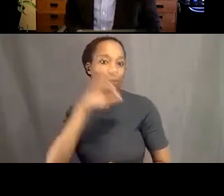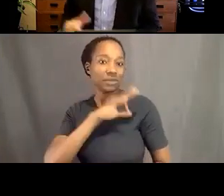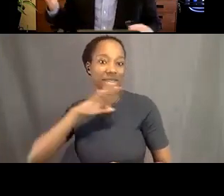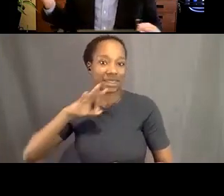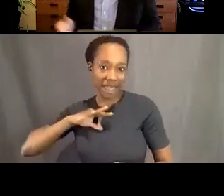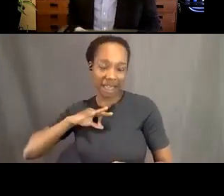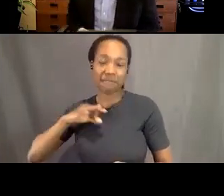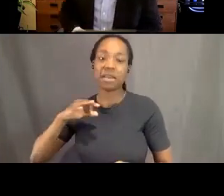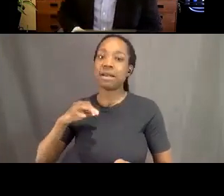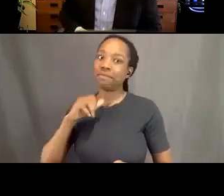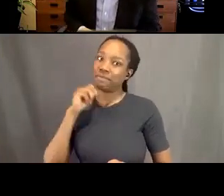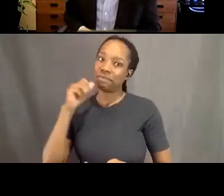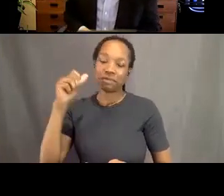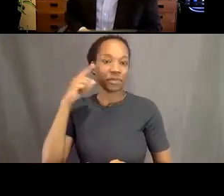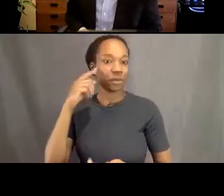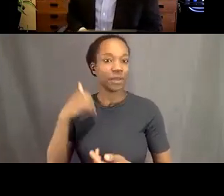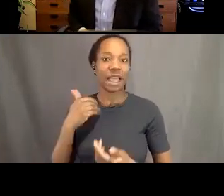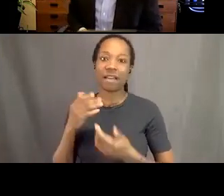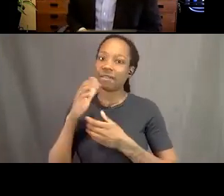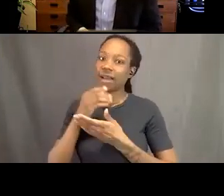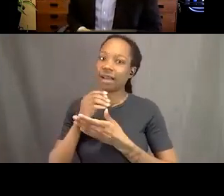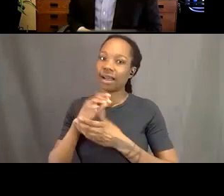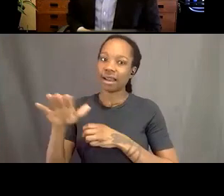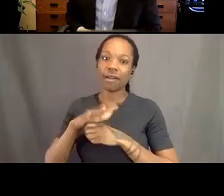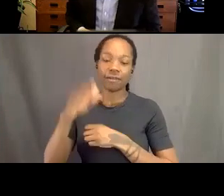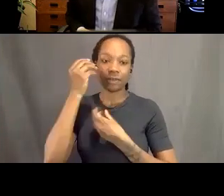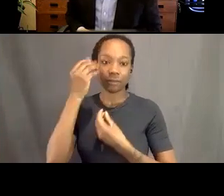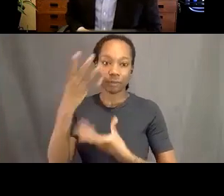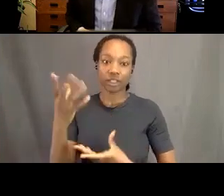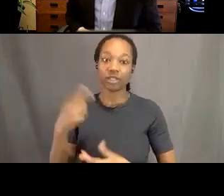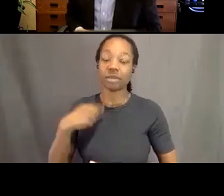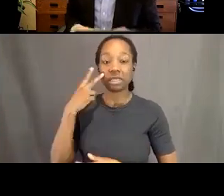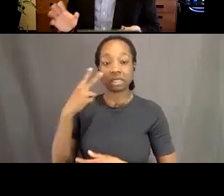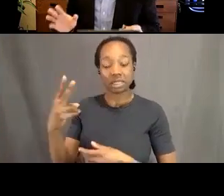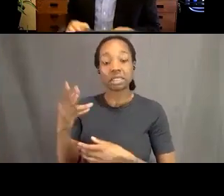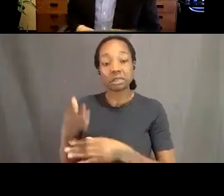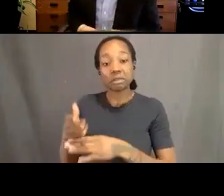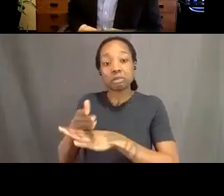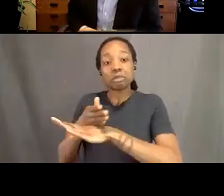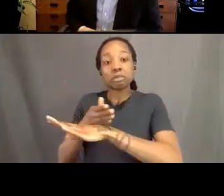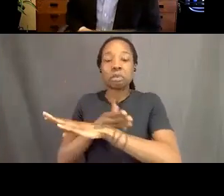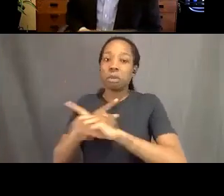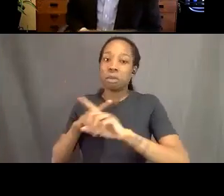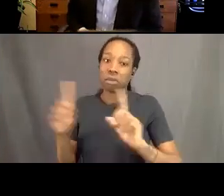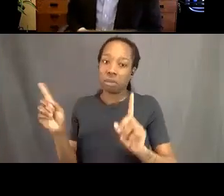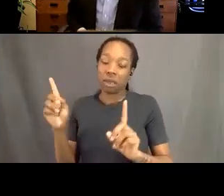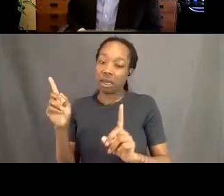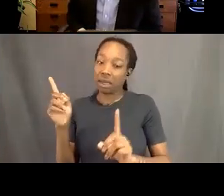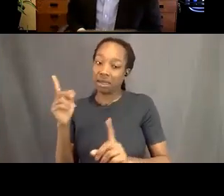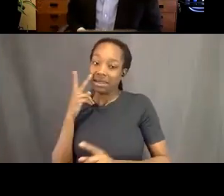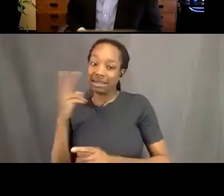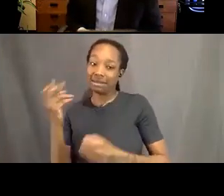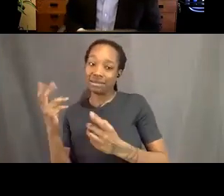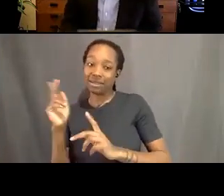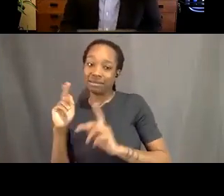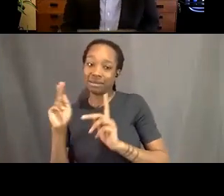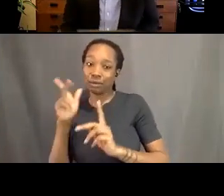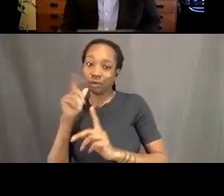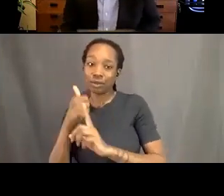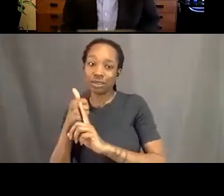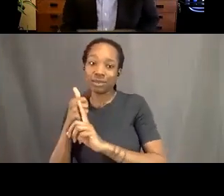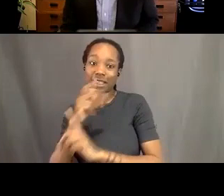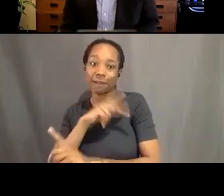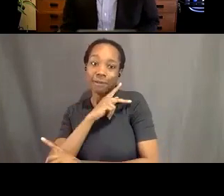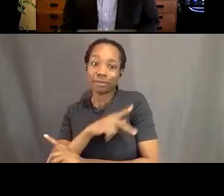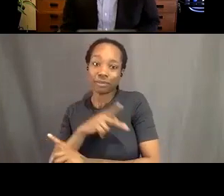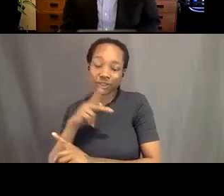will say that I have many patients who are nursing home employees, and they are very unsure about whether to go ahead